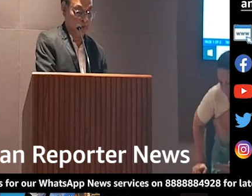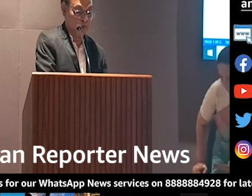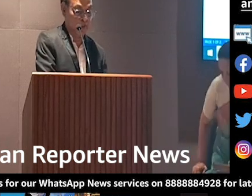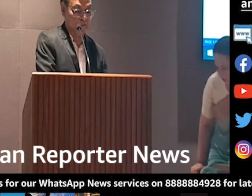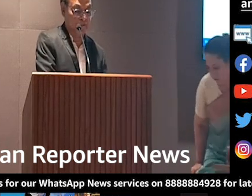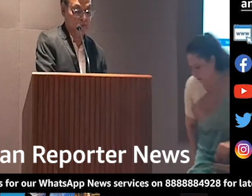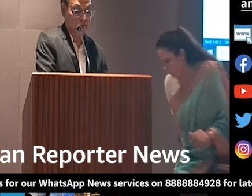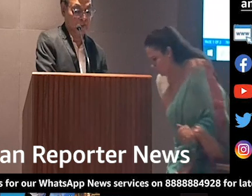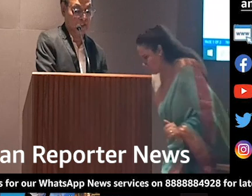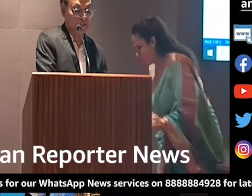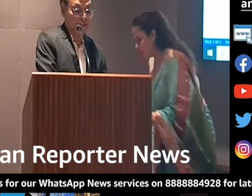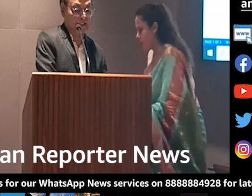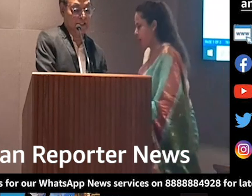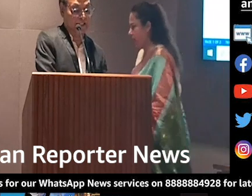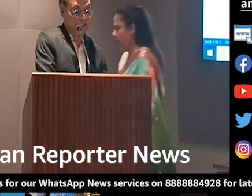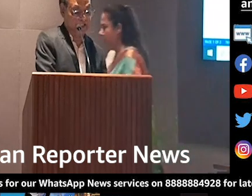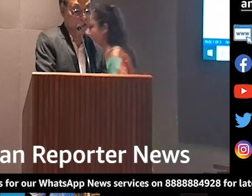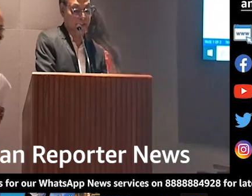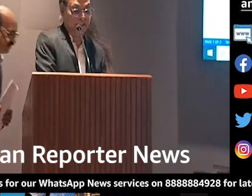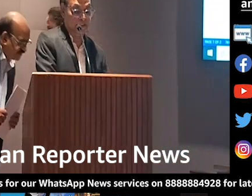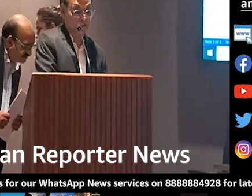CRE program, which serves as